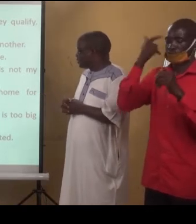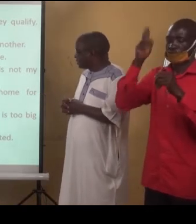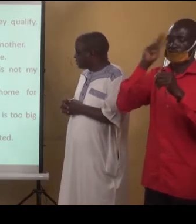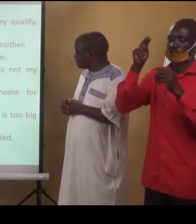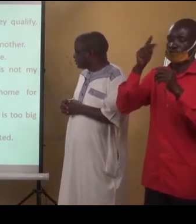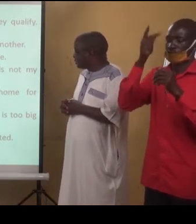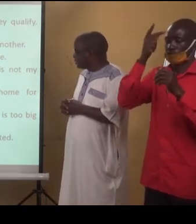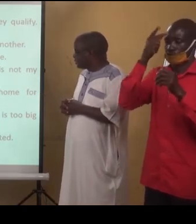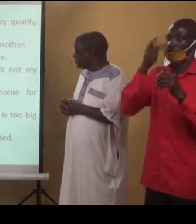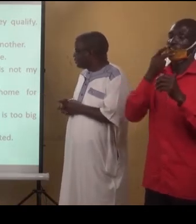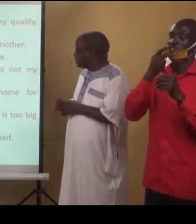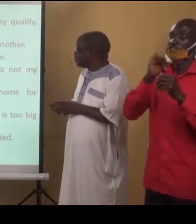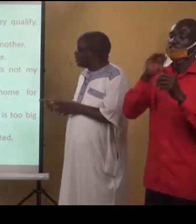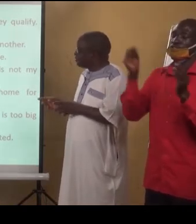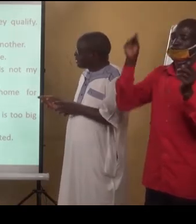his parents